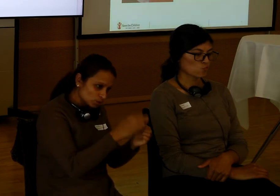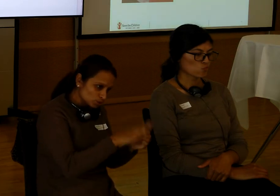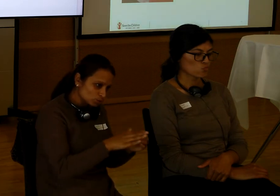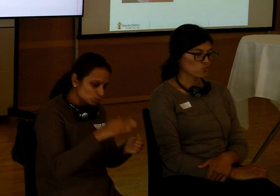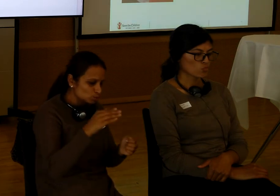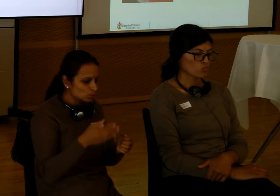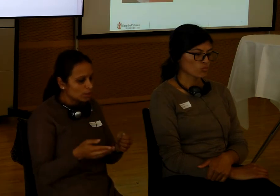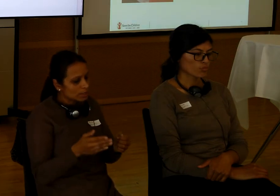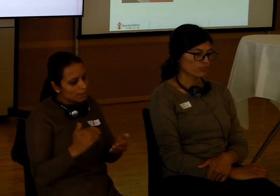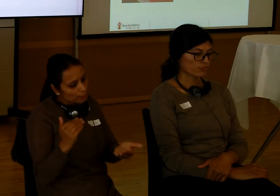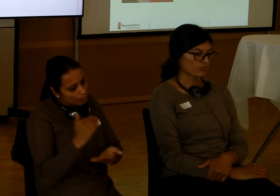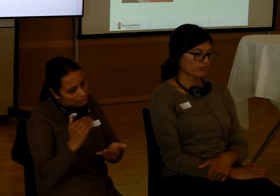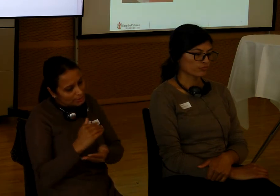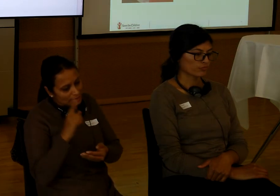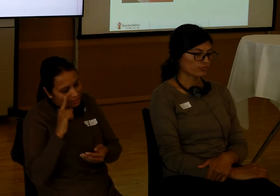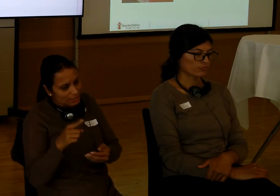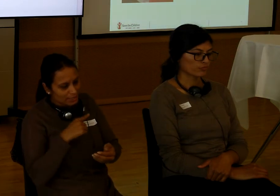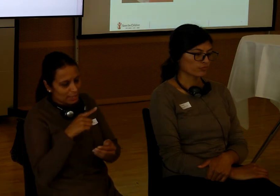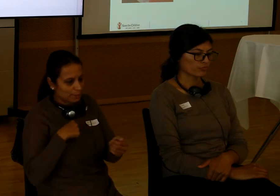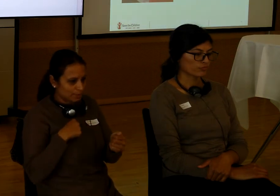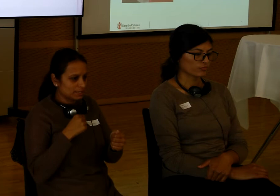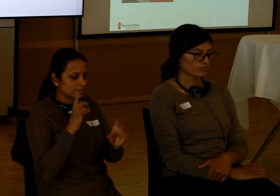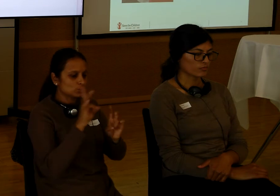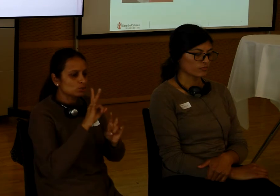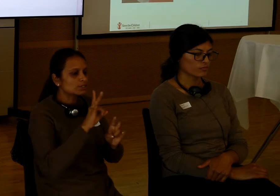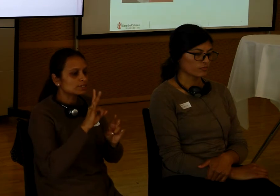promoting inclusive education.